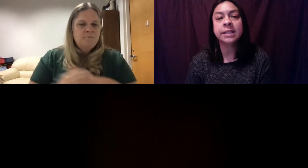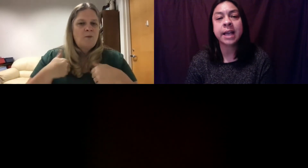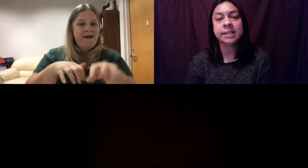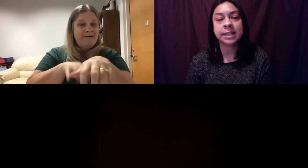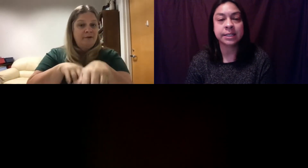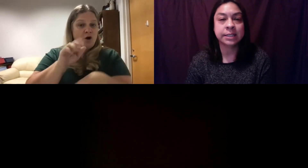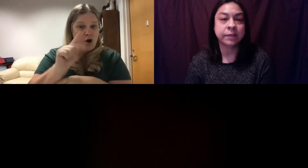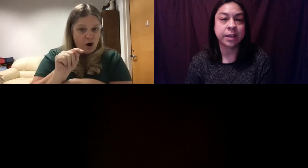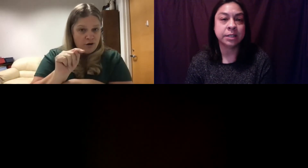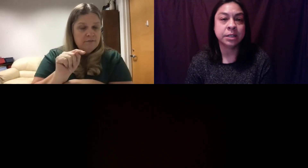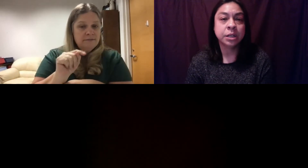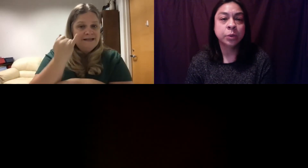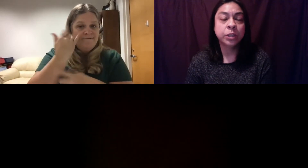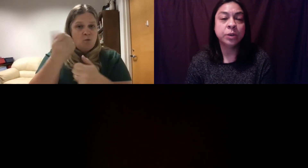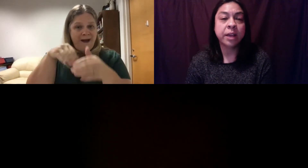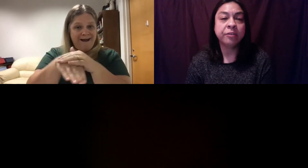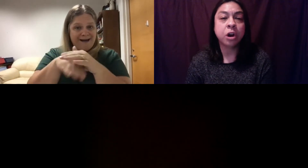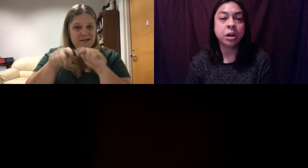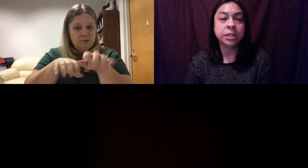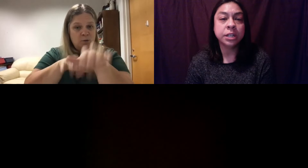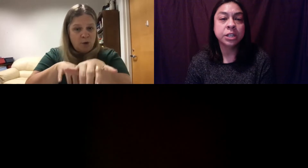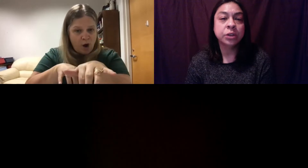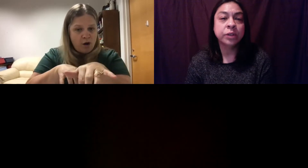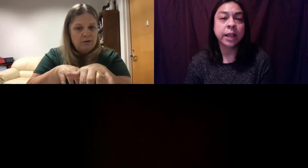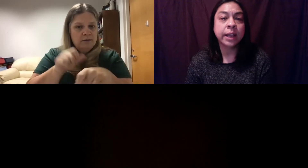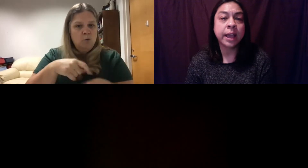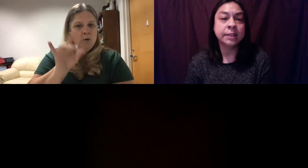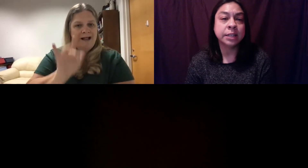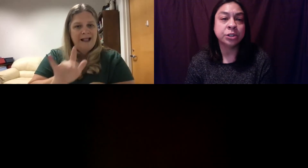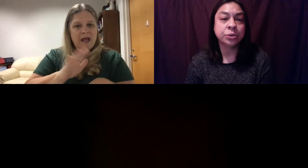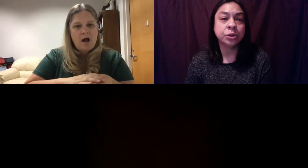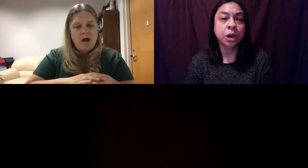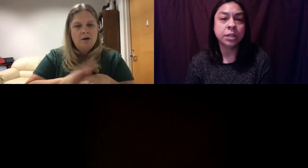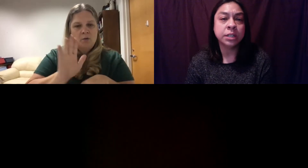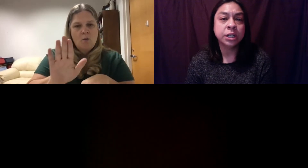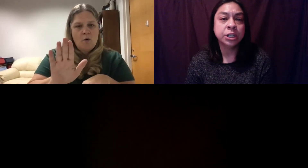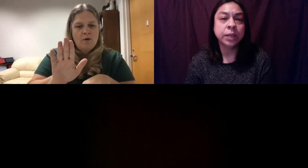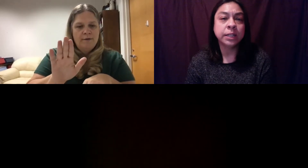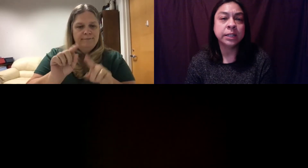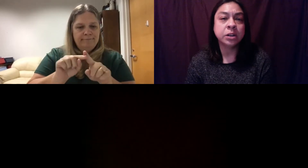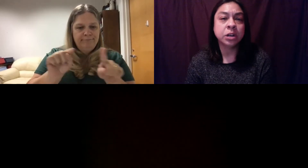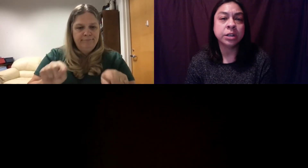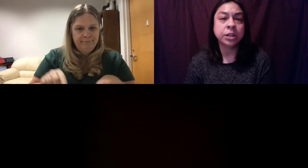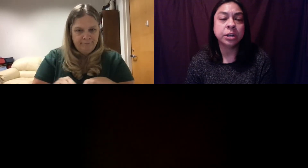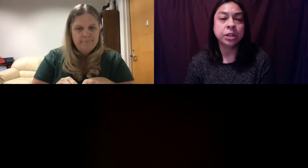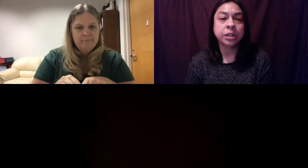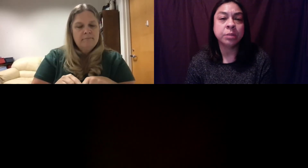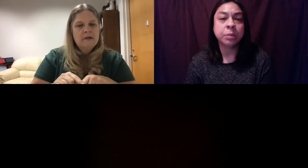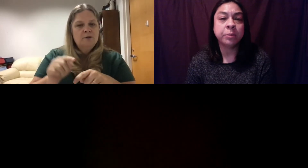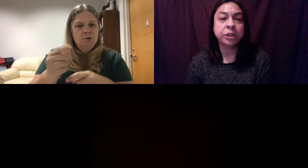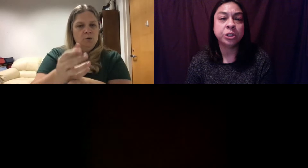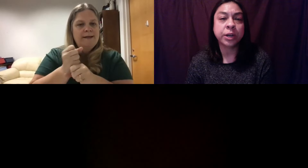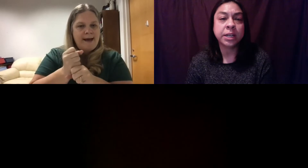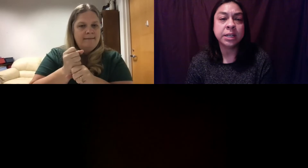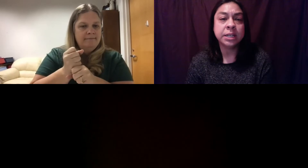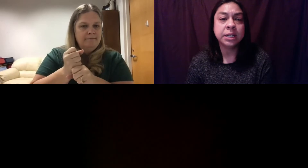has access to this event. We do have CART. So if you'd like access to CART, you can click on the bottom